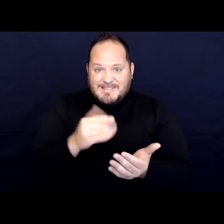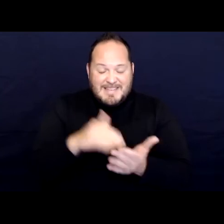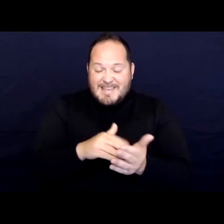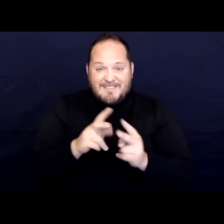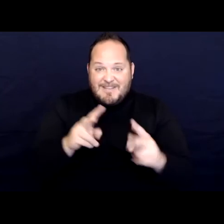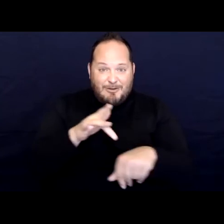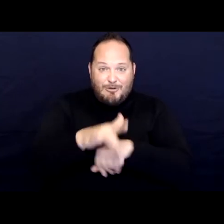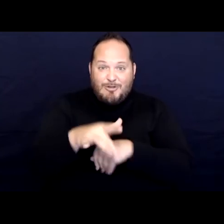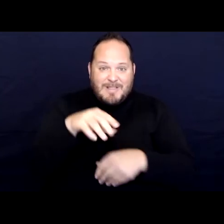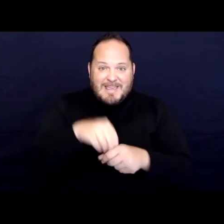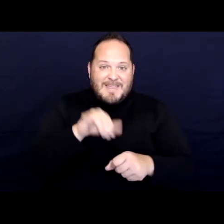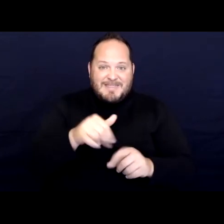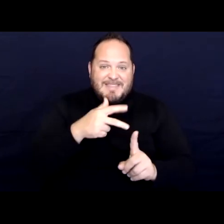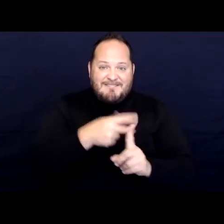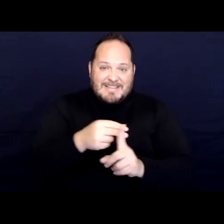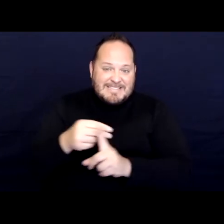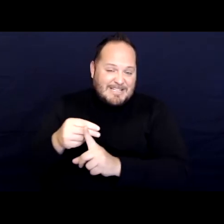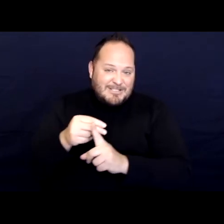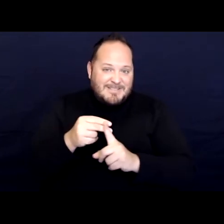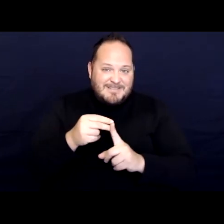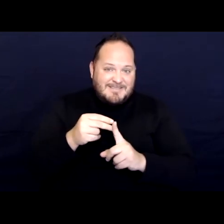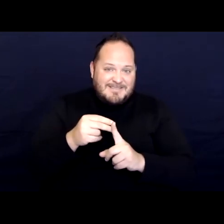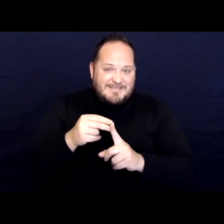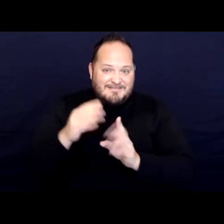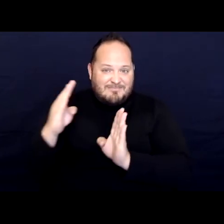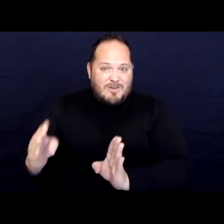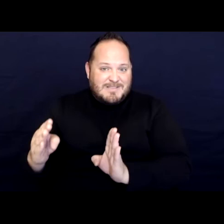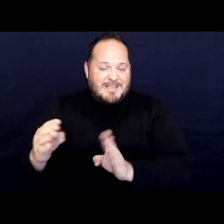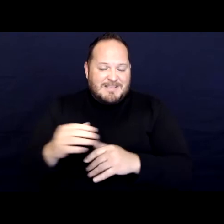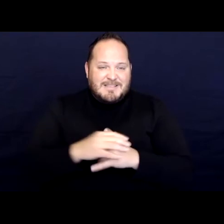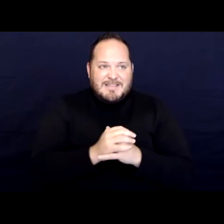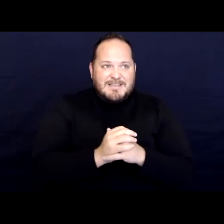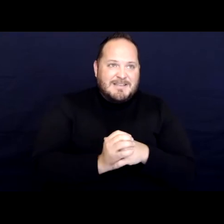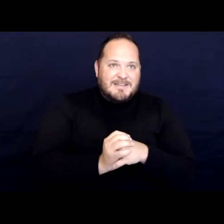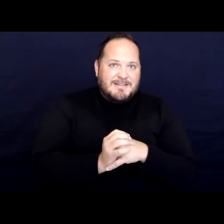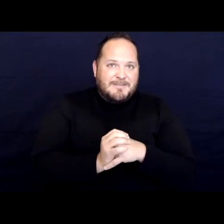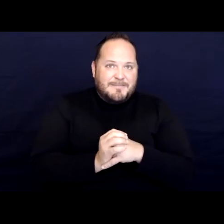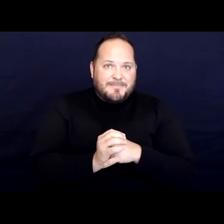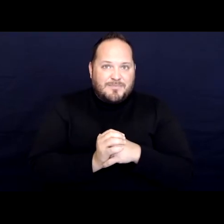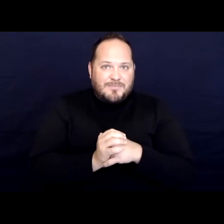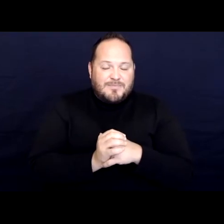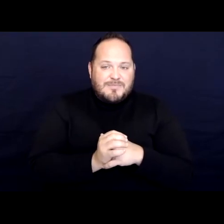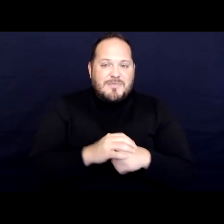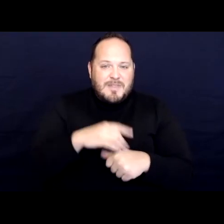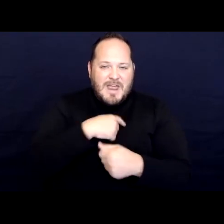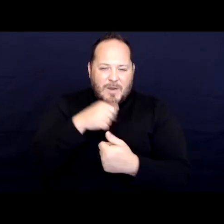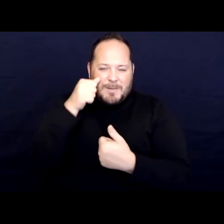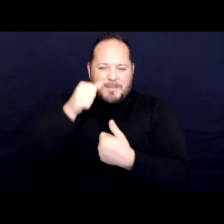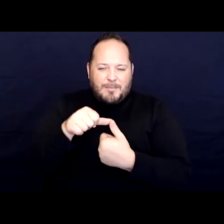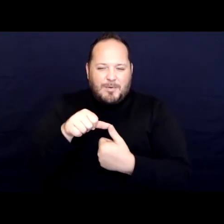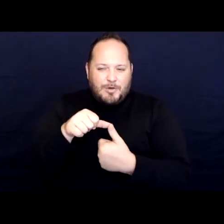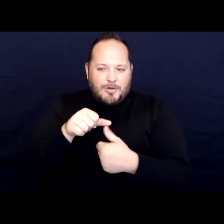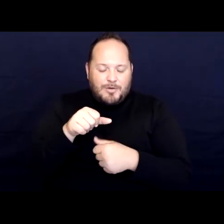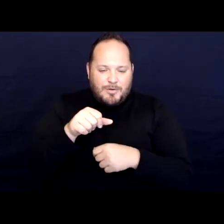the vaccination process, so it was great. Um, I remember